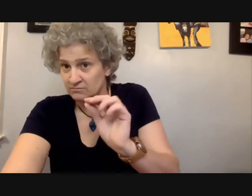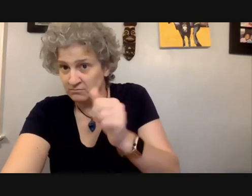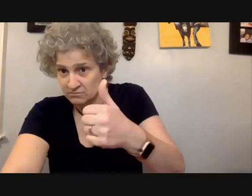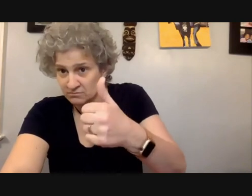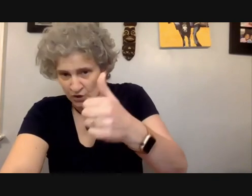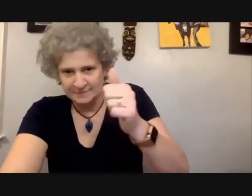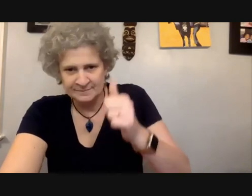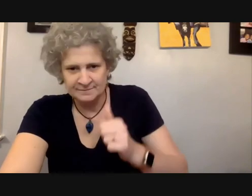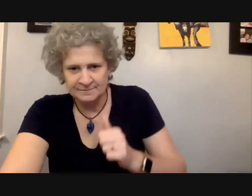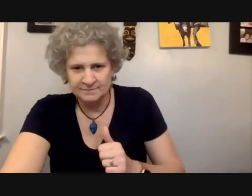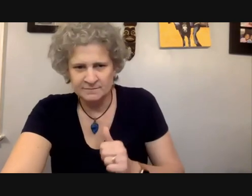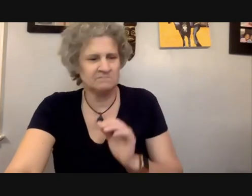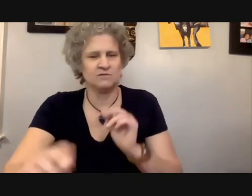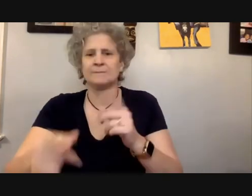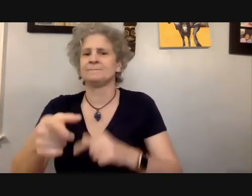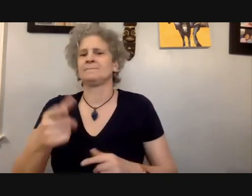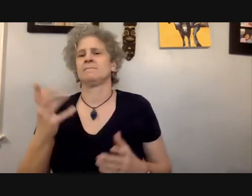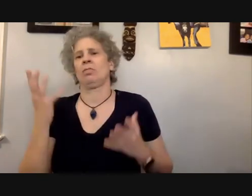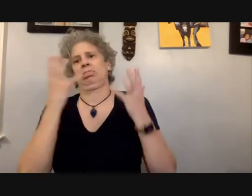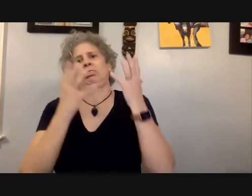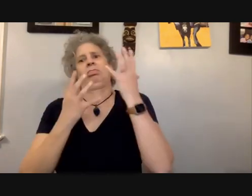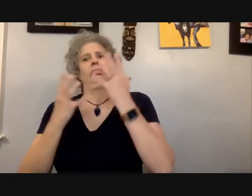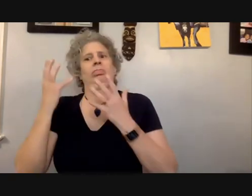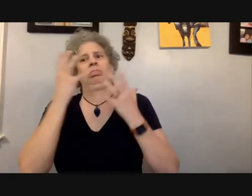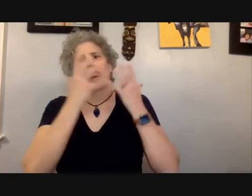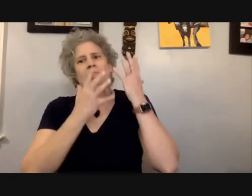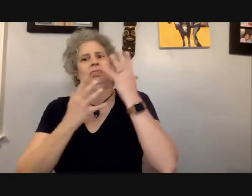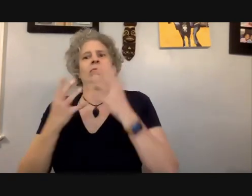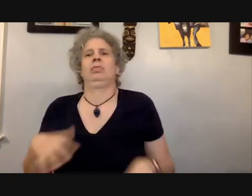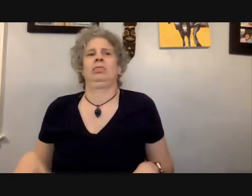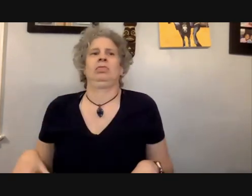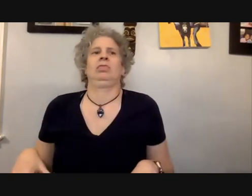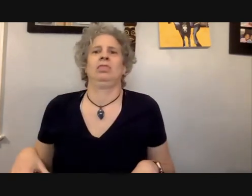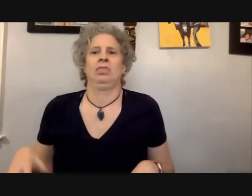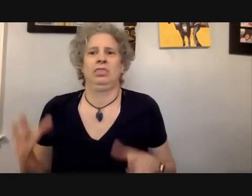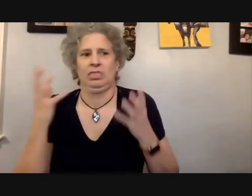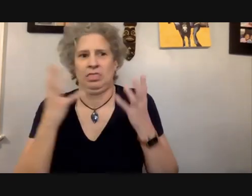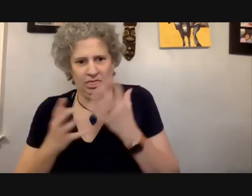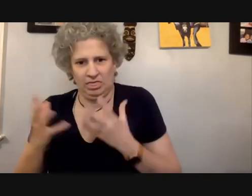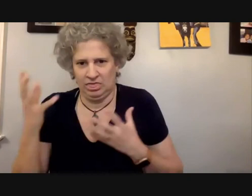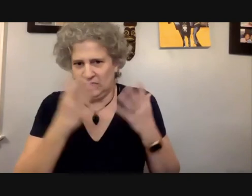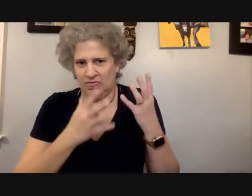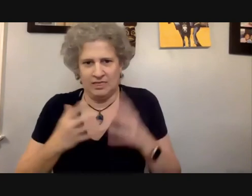then sweating, everybody with us so far? Okay. Dizzy, this is dizzy.